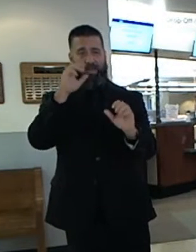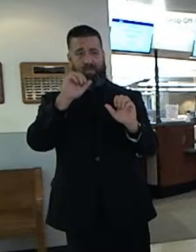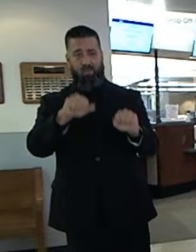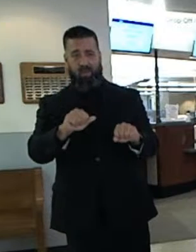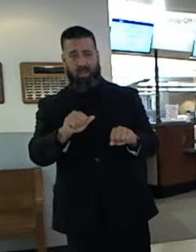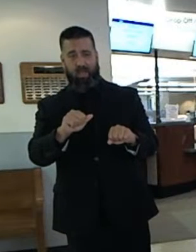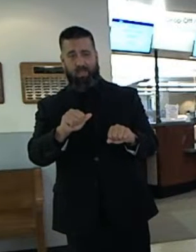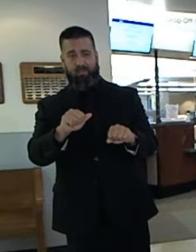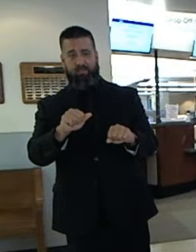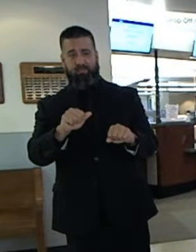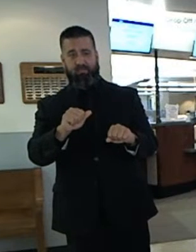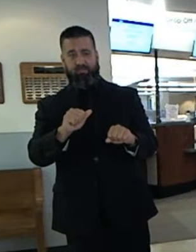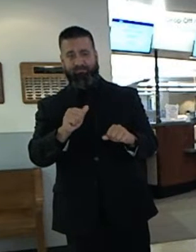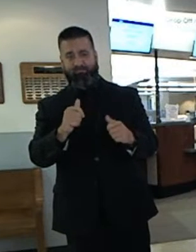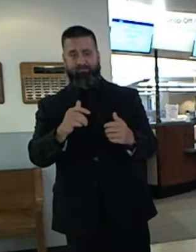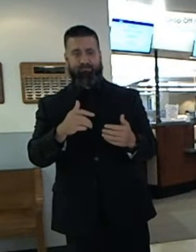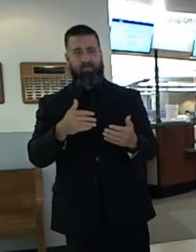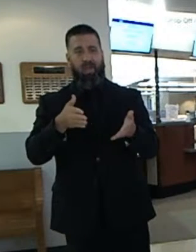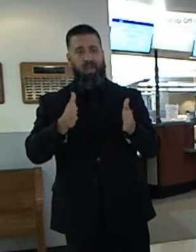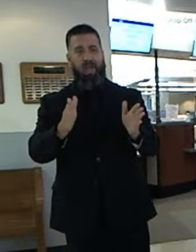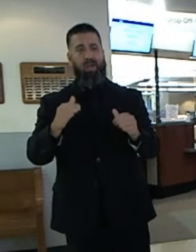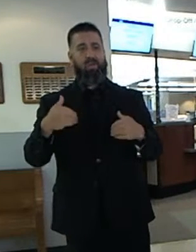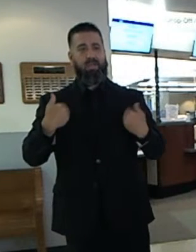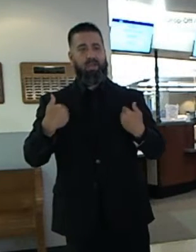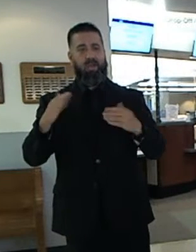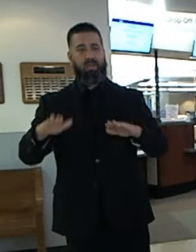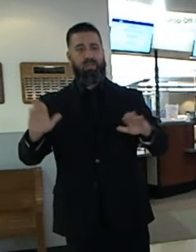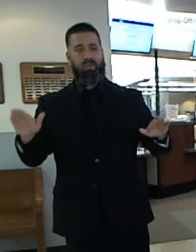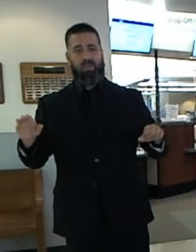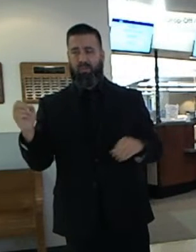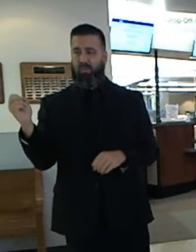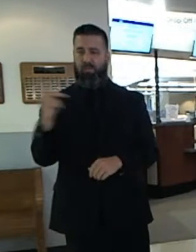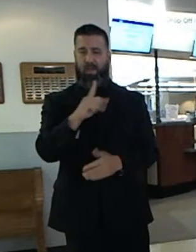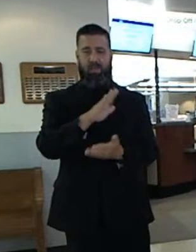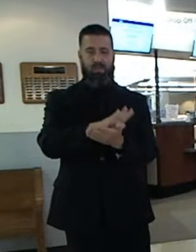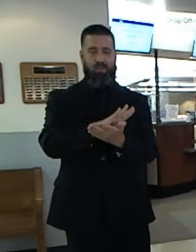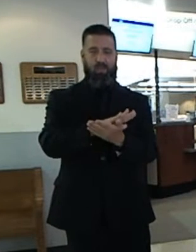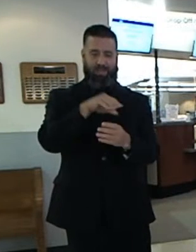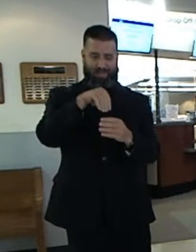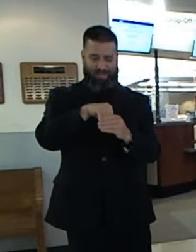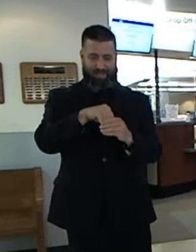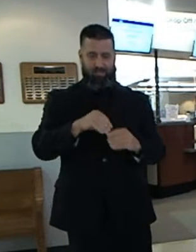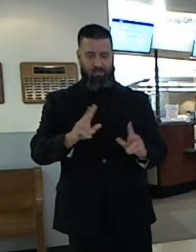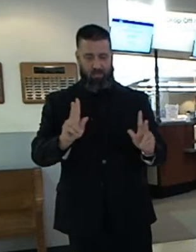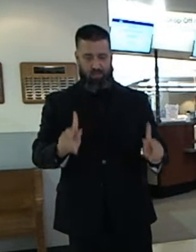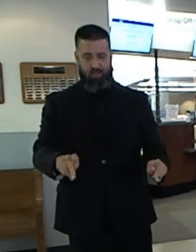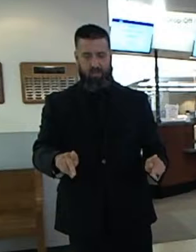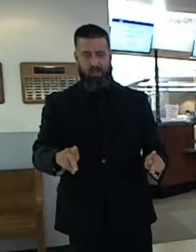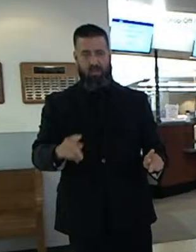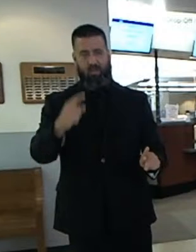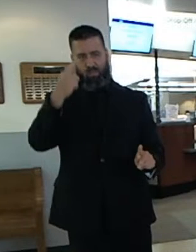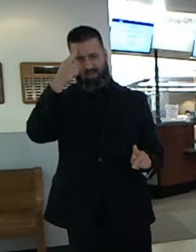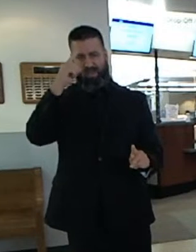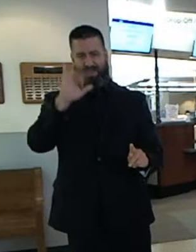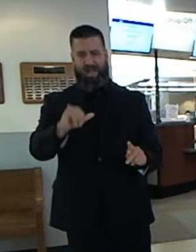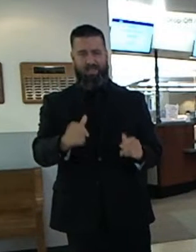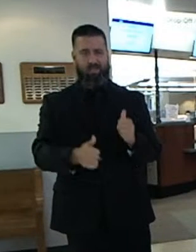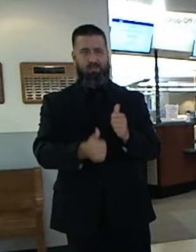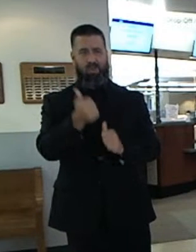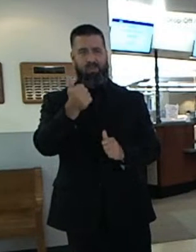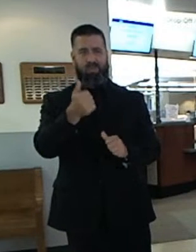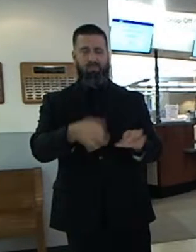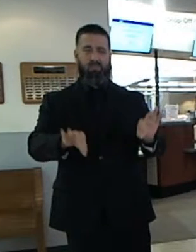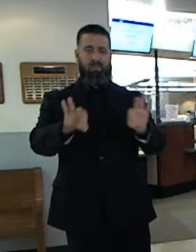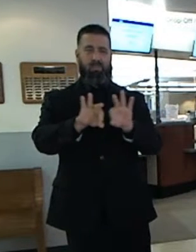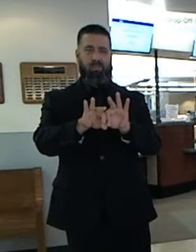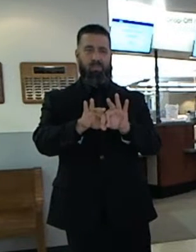for young kids to be back in a classroom setting, because that's where we believe the impact is the greatest. And we're